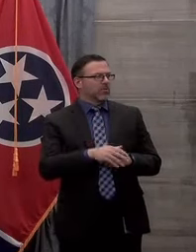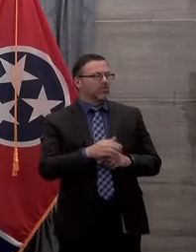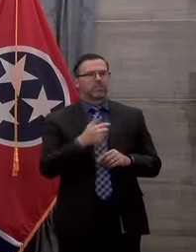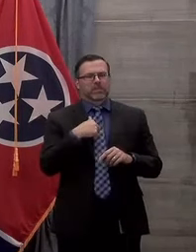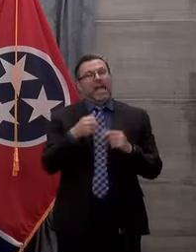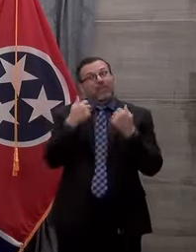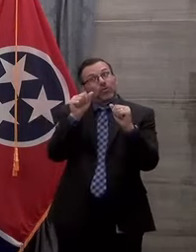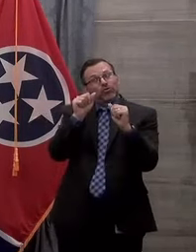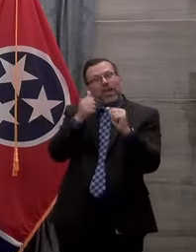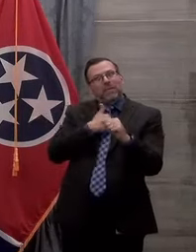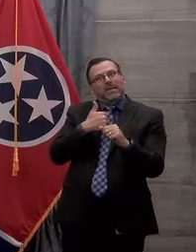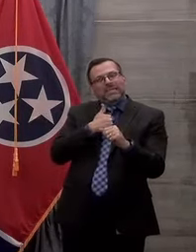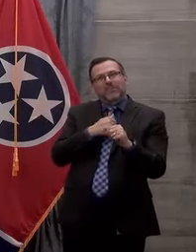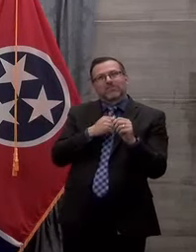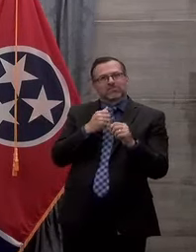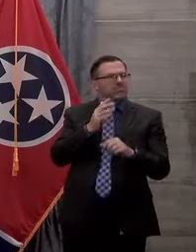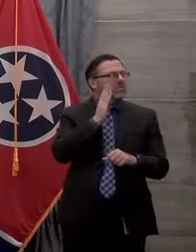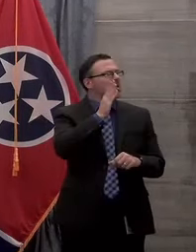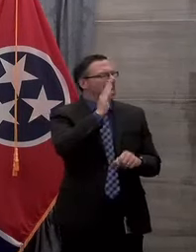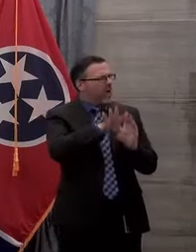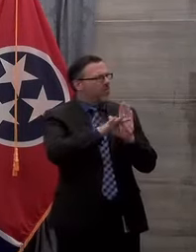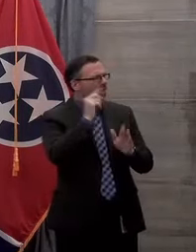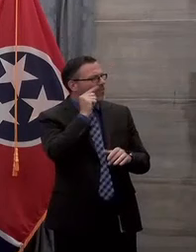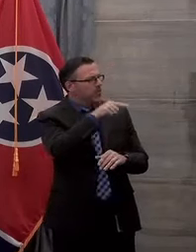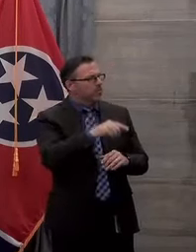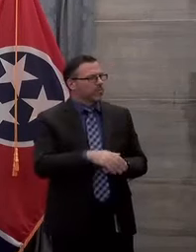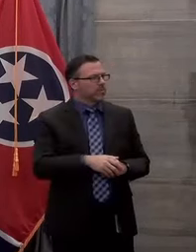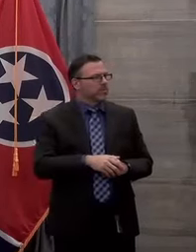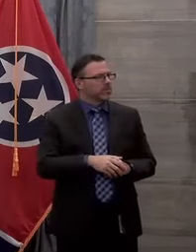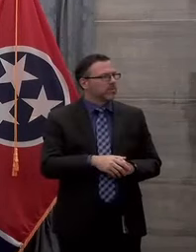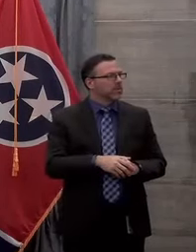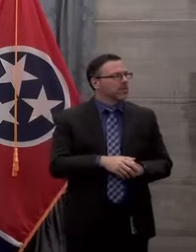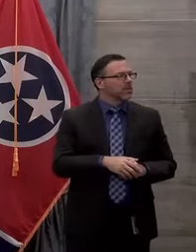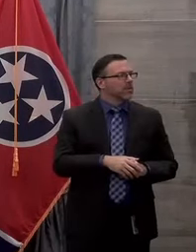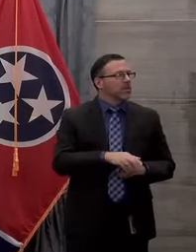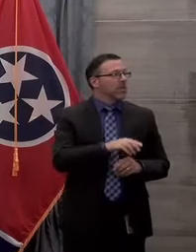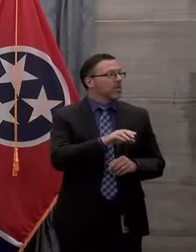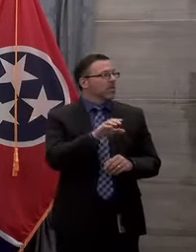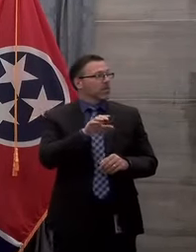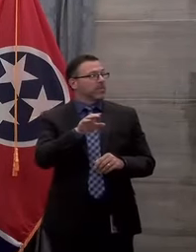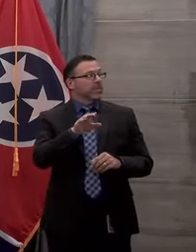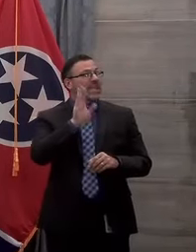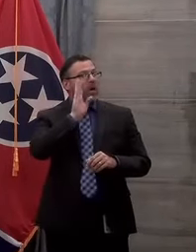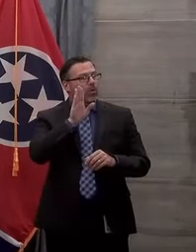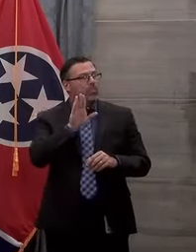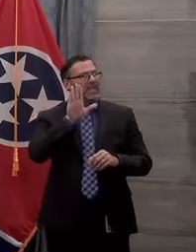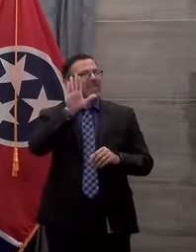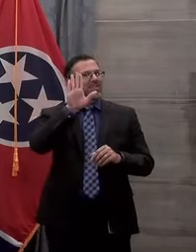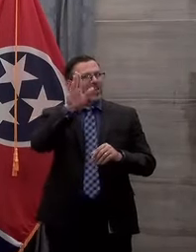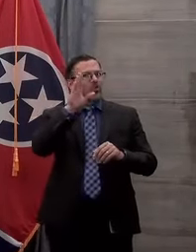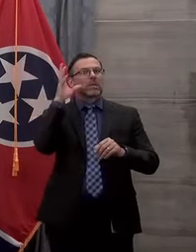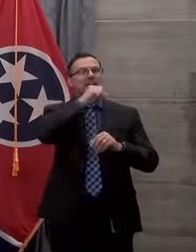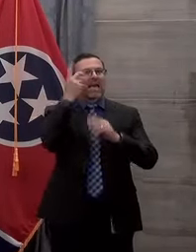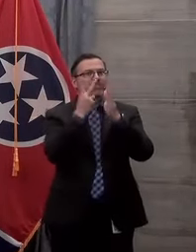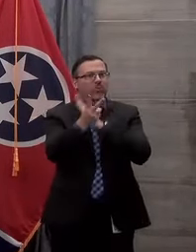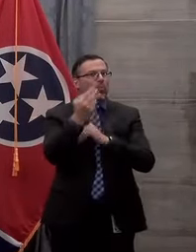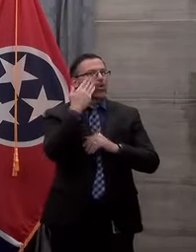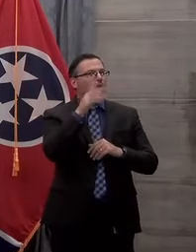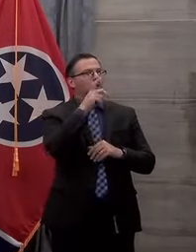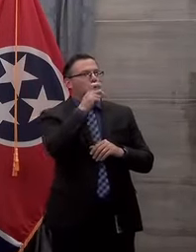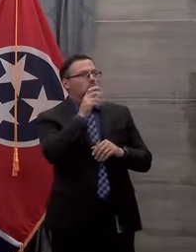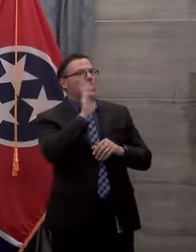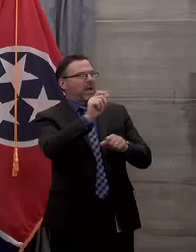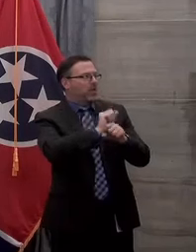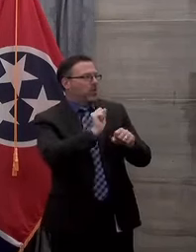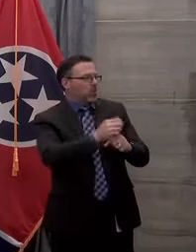trying. I'll get it for you. Thank you. It would be a projection, right? Because we don't know exactly who has or has not.